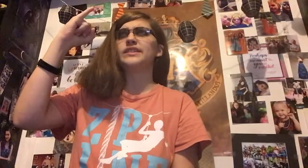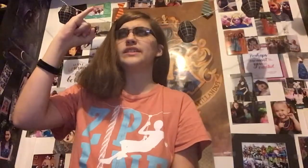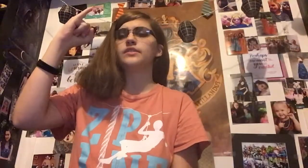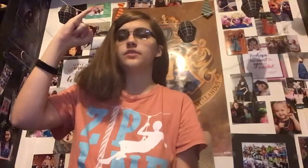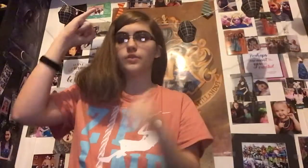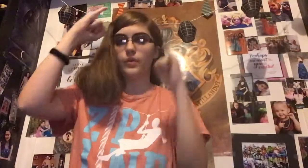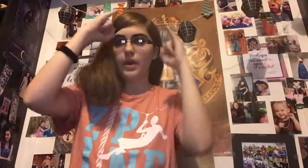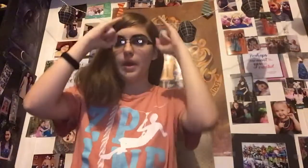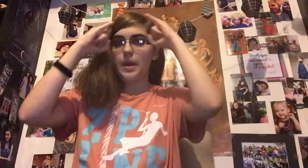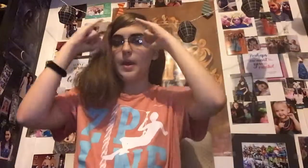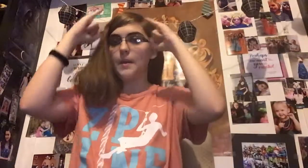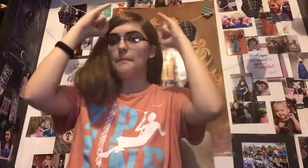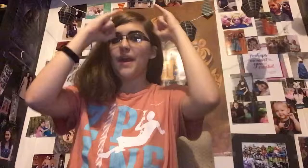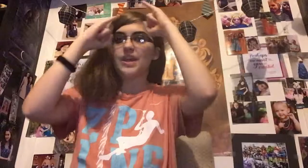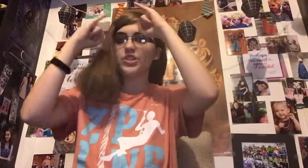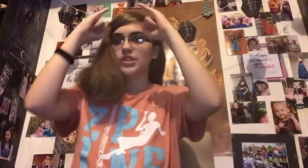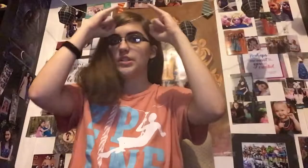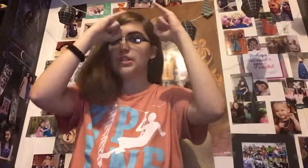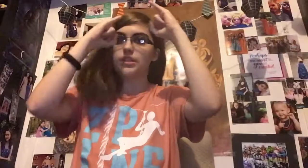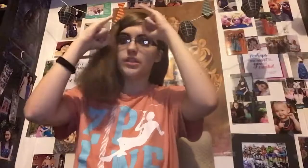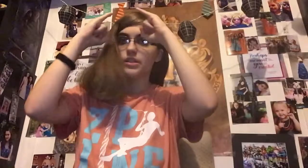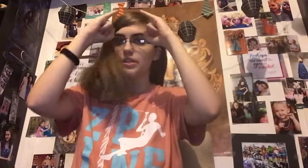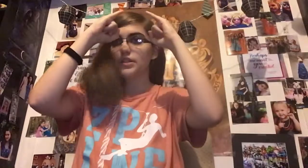idea. So imagine